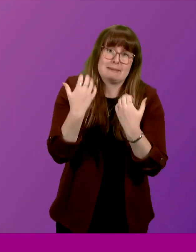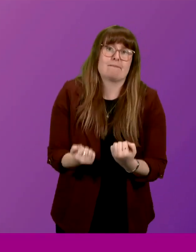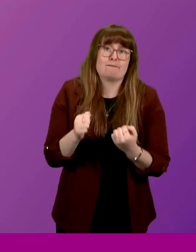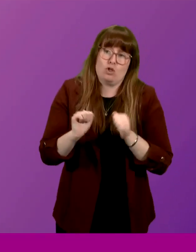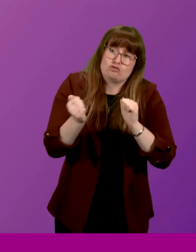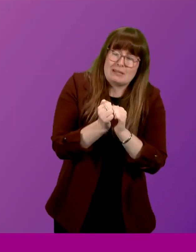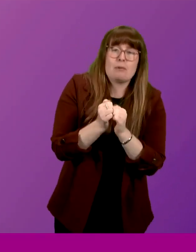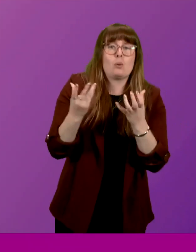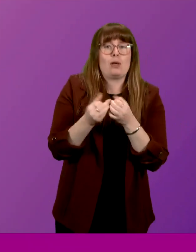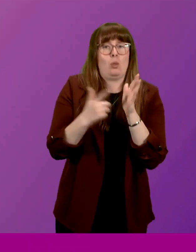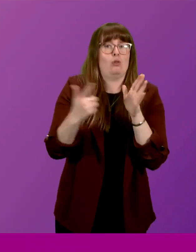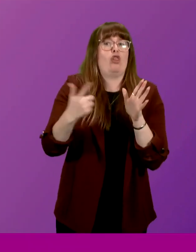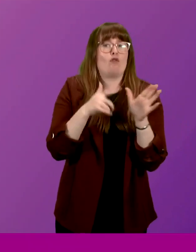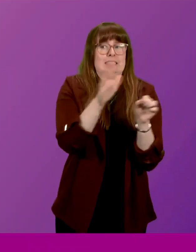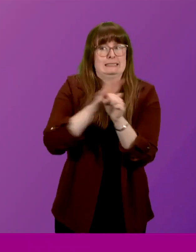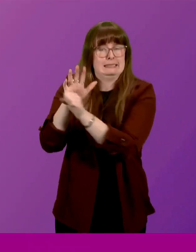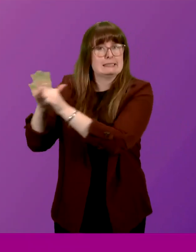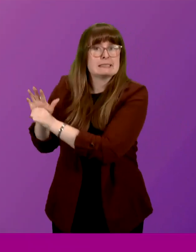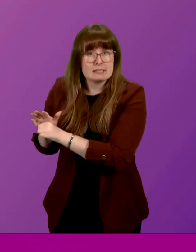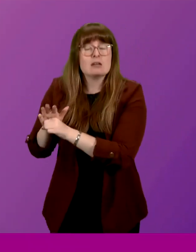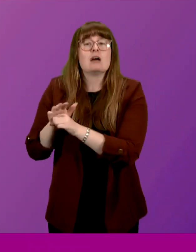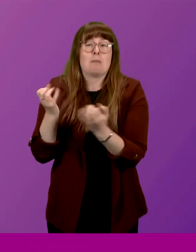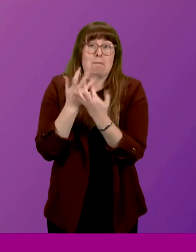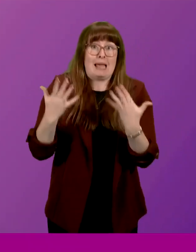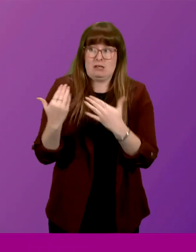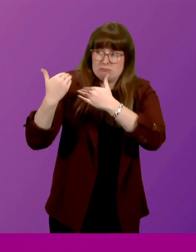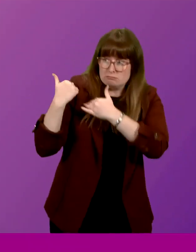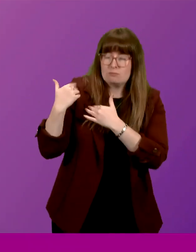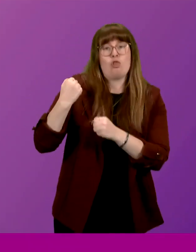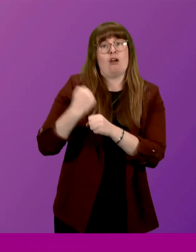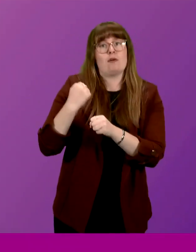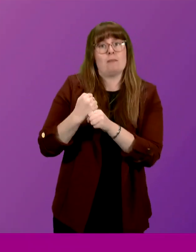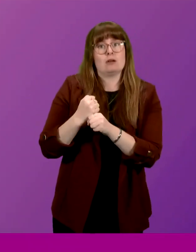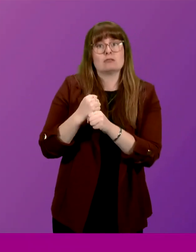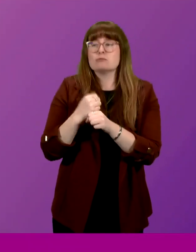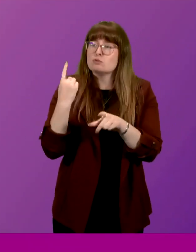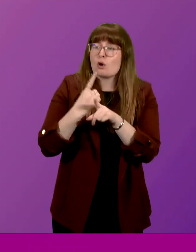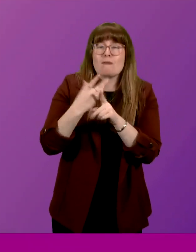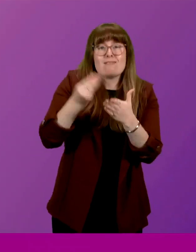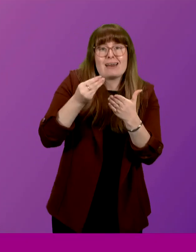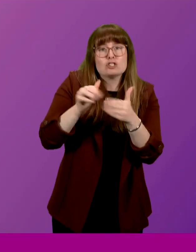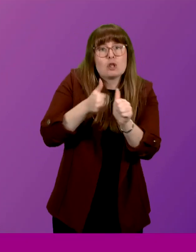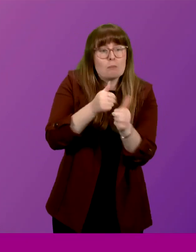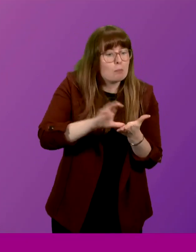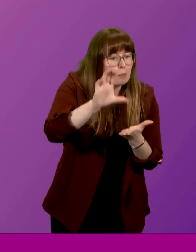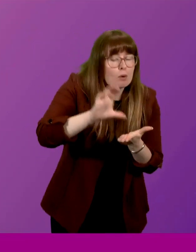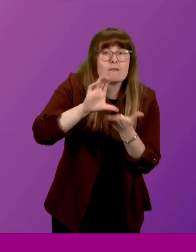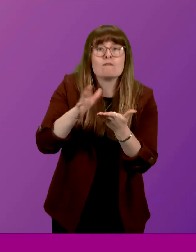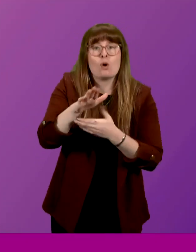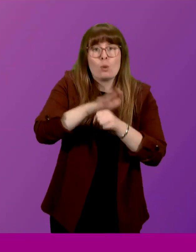that was reached with local authorities, a number of obligations on the government in relation to financial support for local authorities,